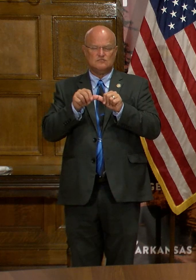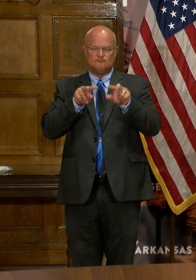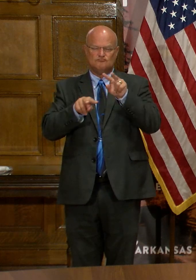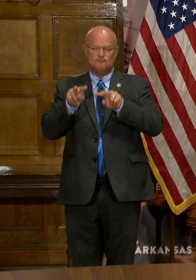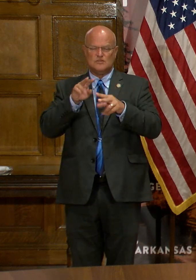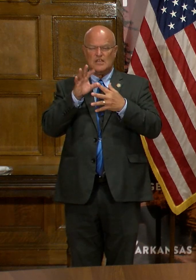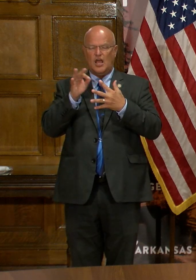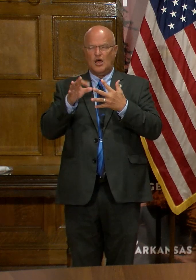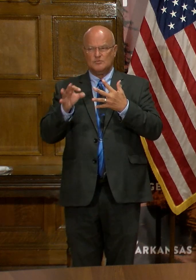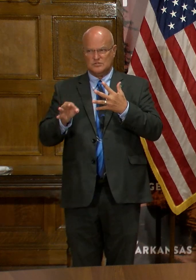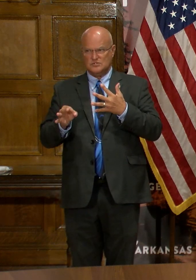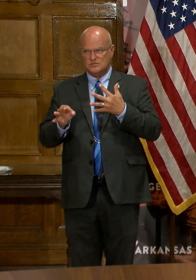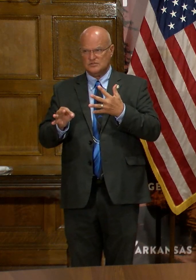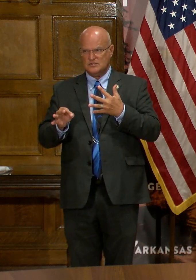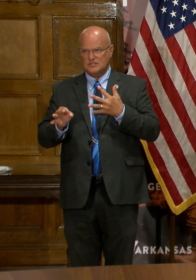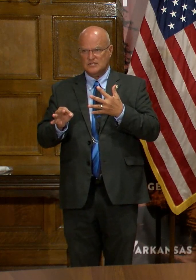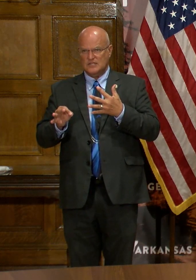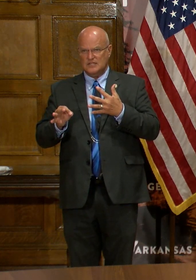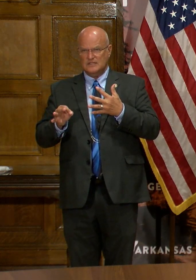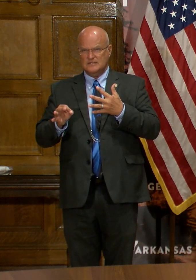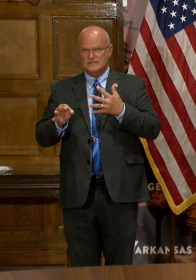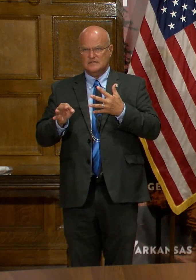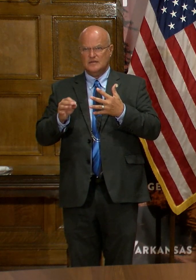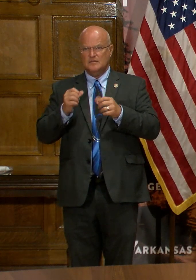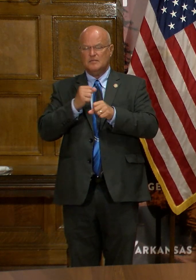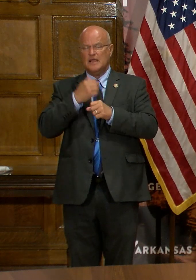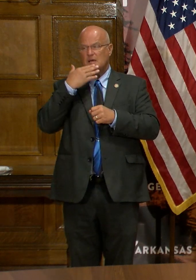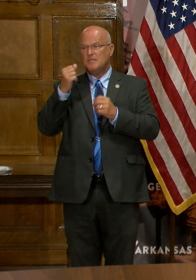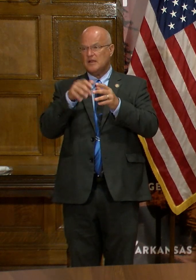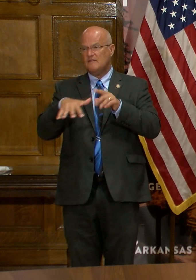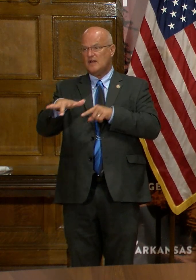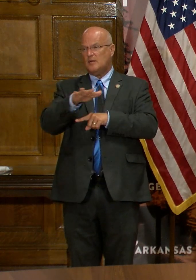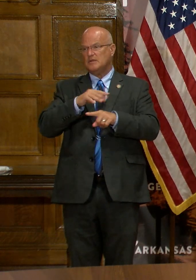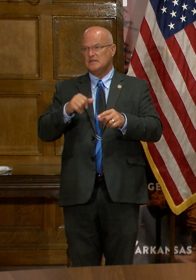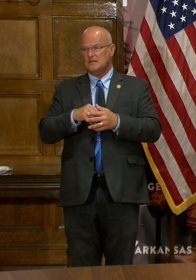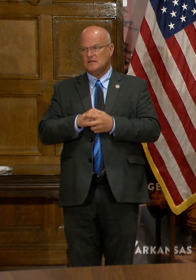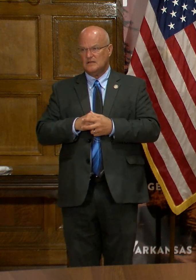look at options to make that a better environment.